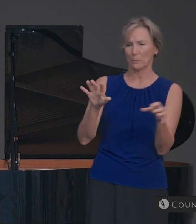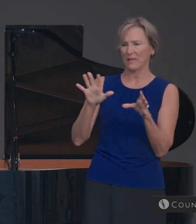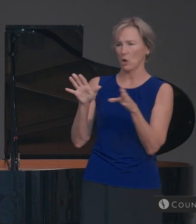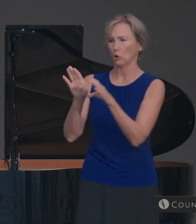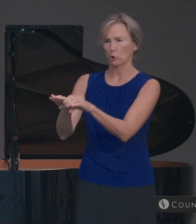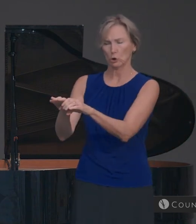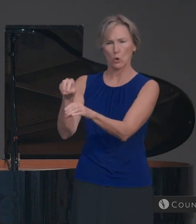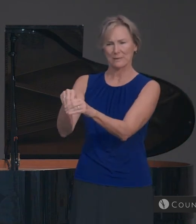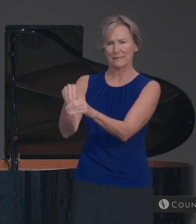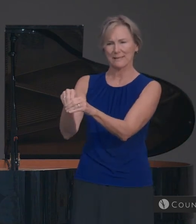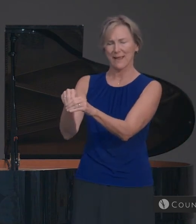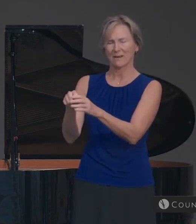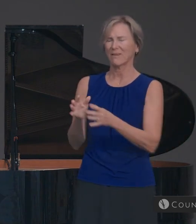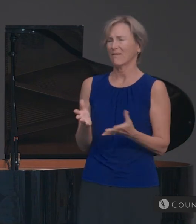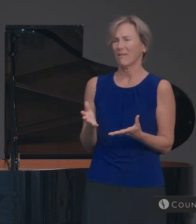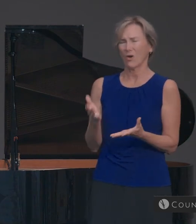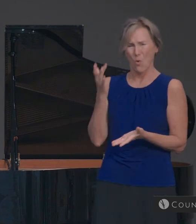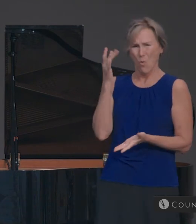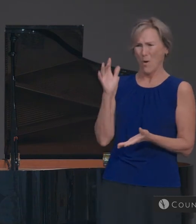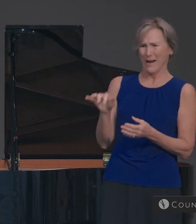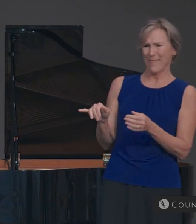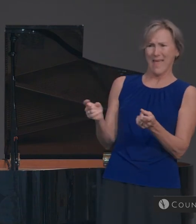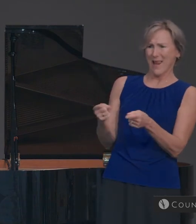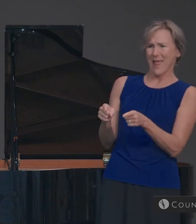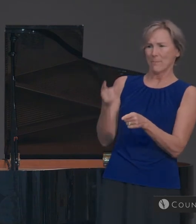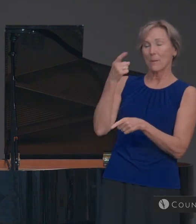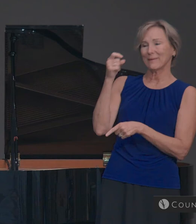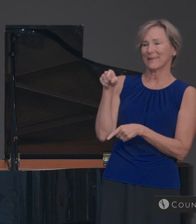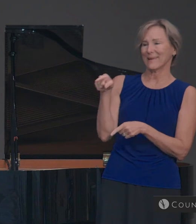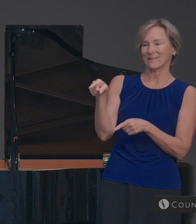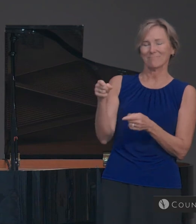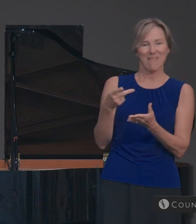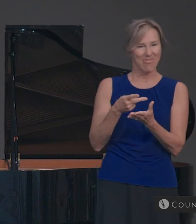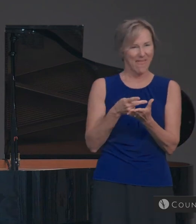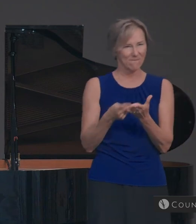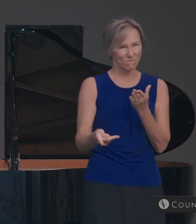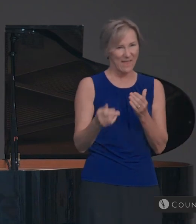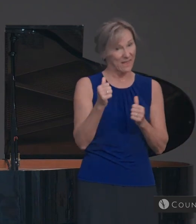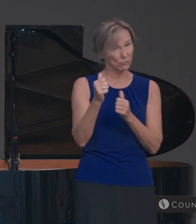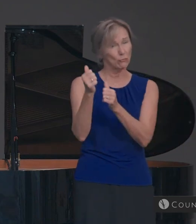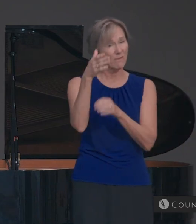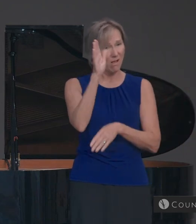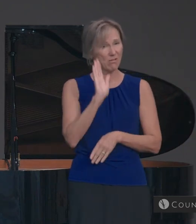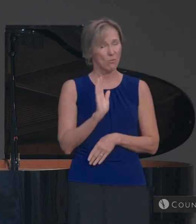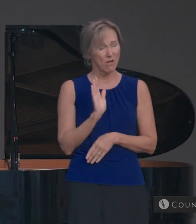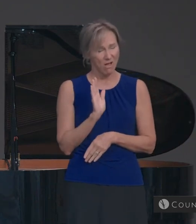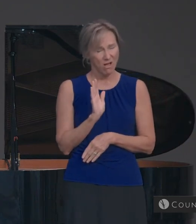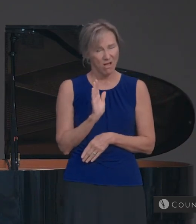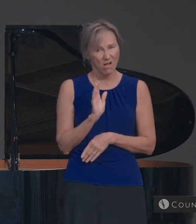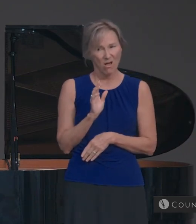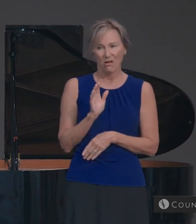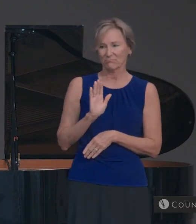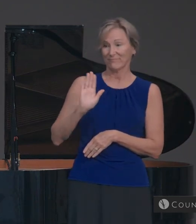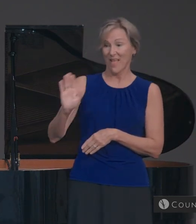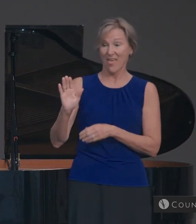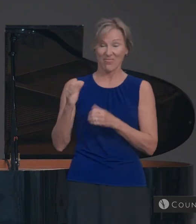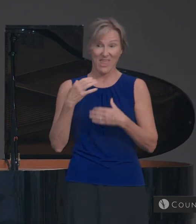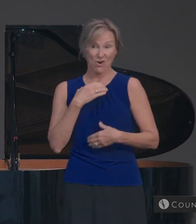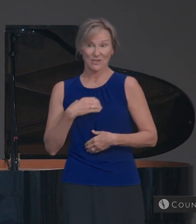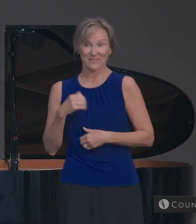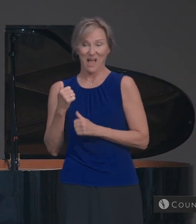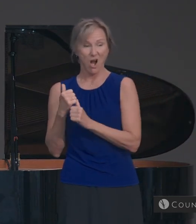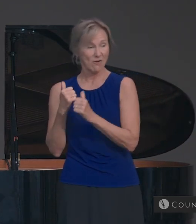why would this happen? Because of their failure to follow God their desire to follow after